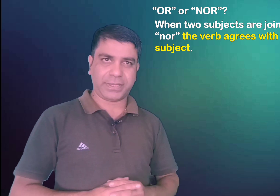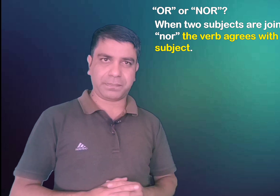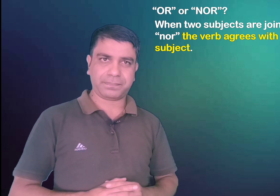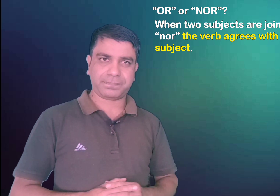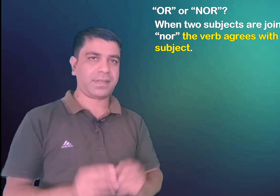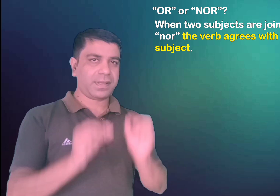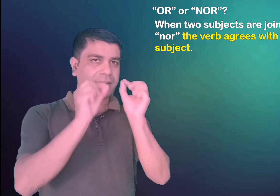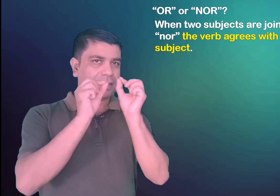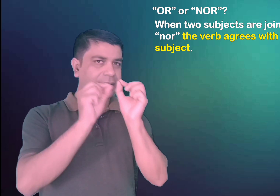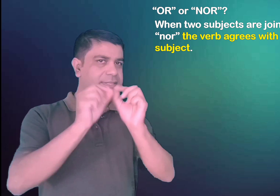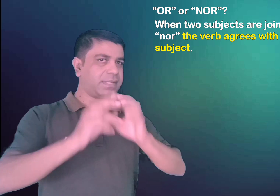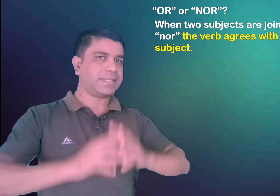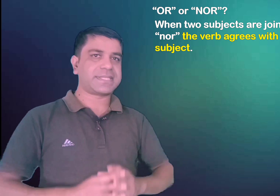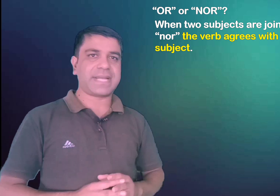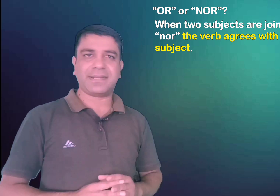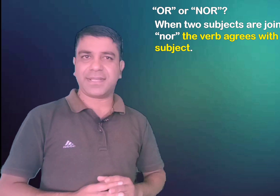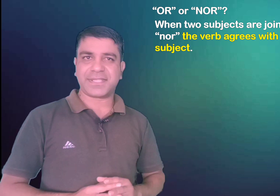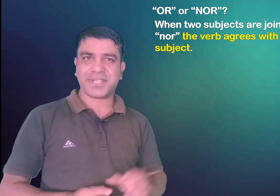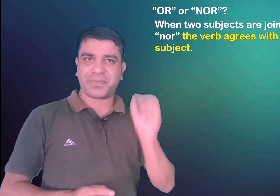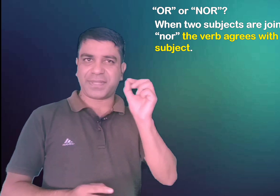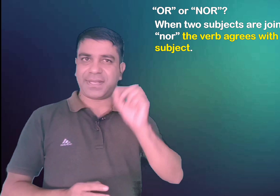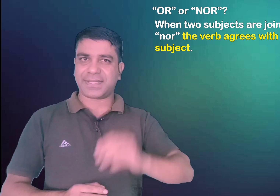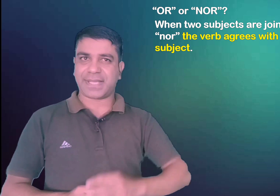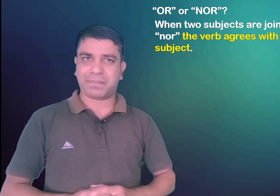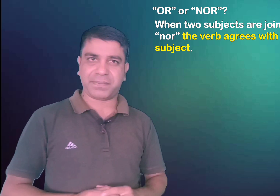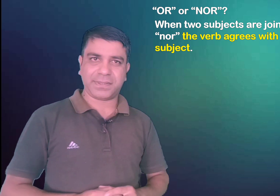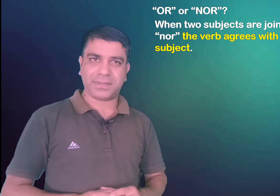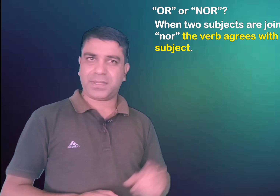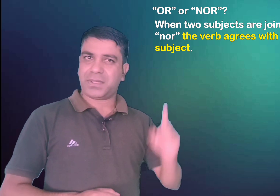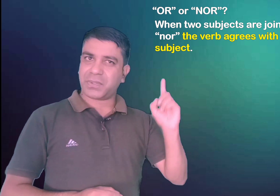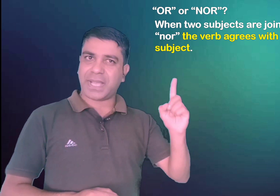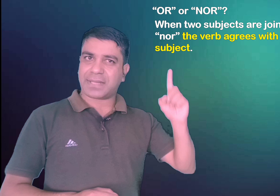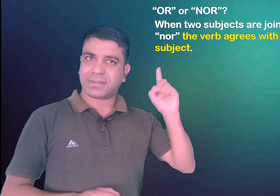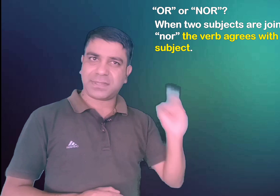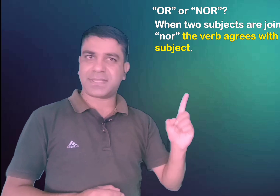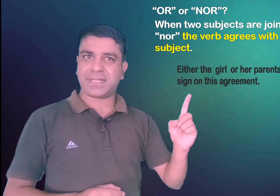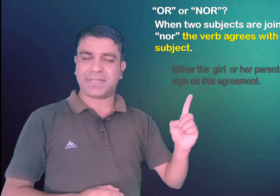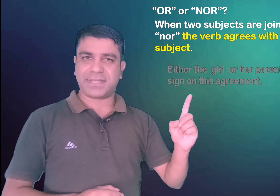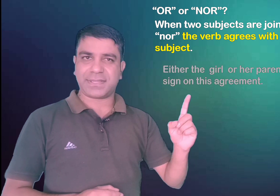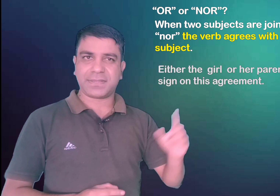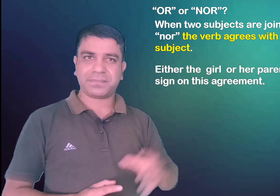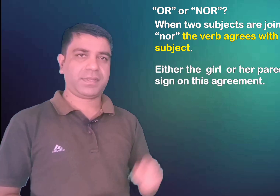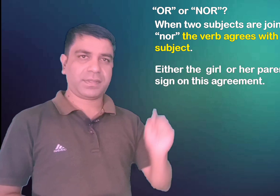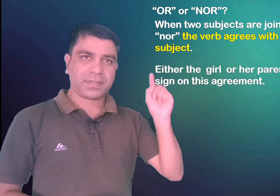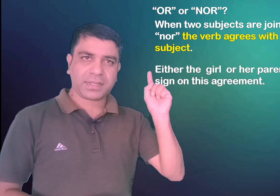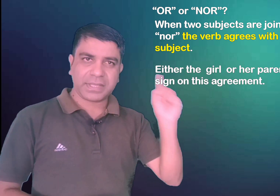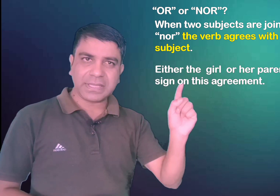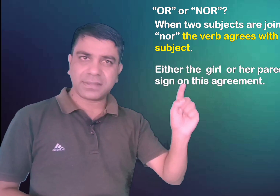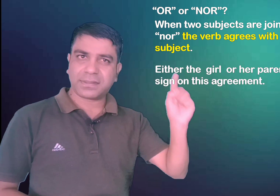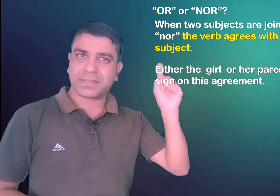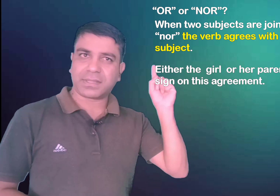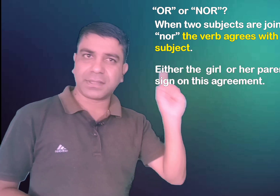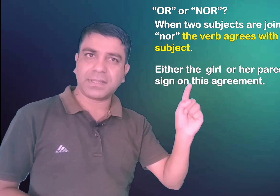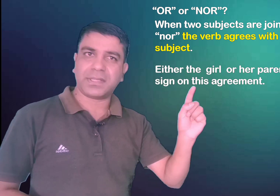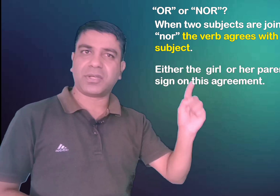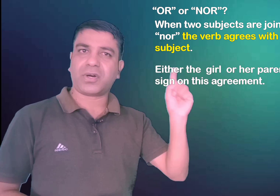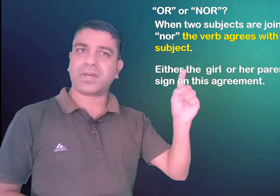verb. Let us understand this with an example. Look at this sentence. Either the girl or